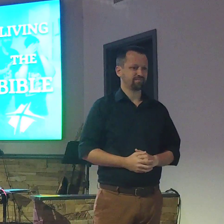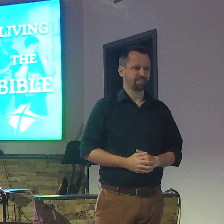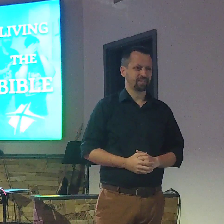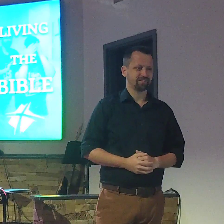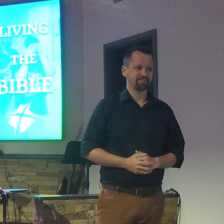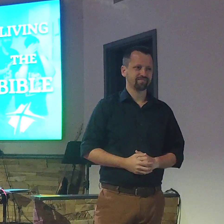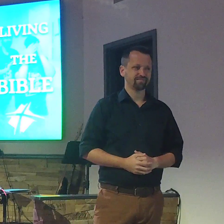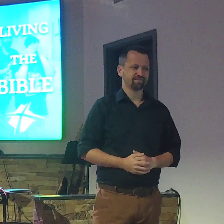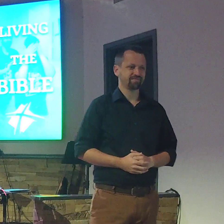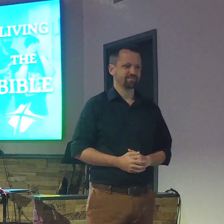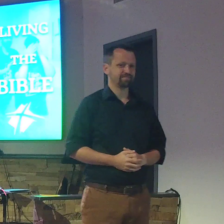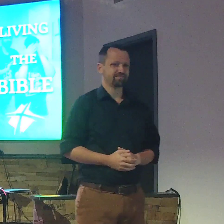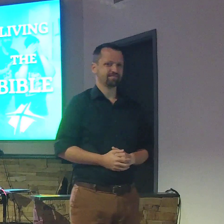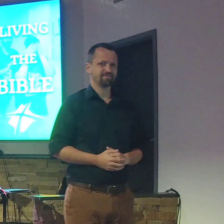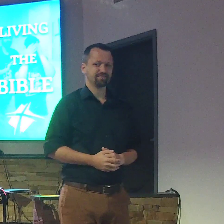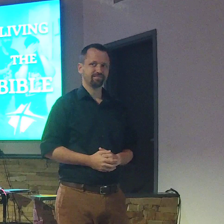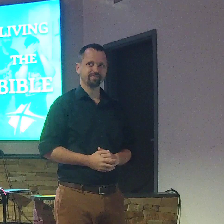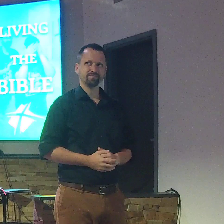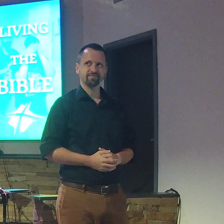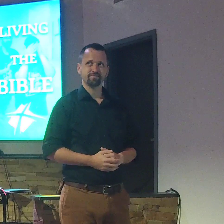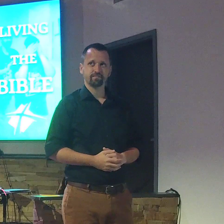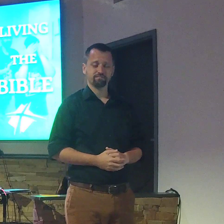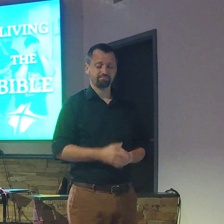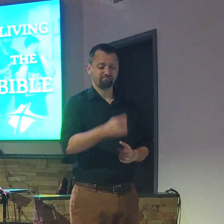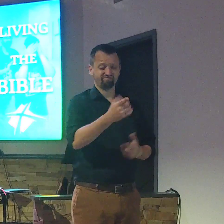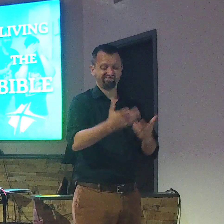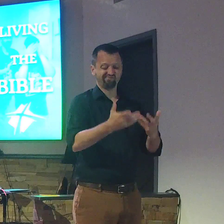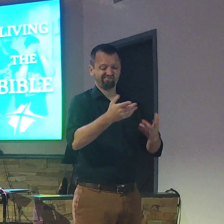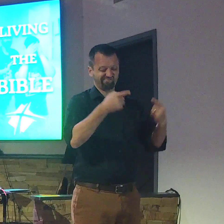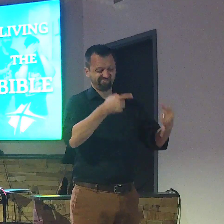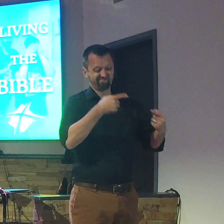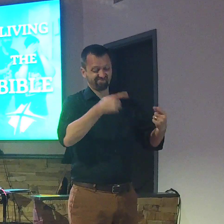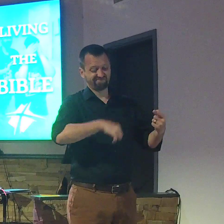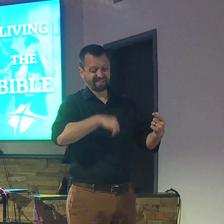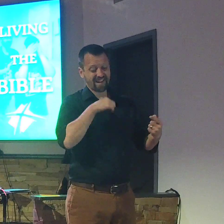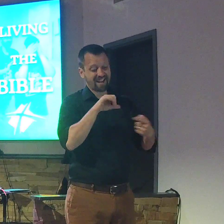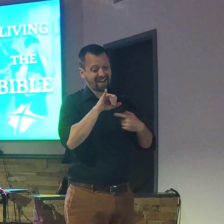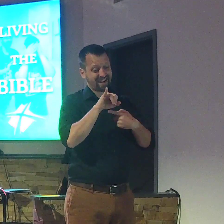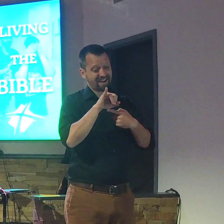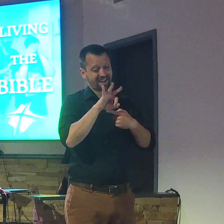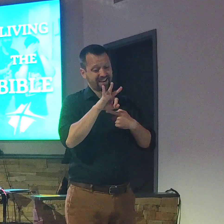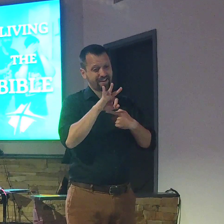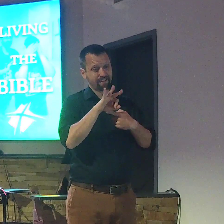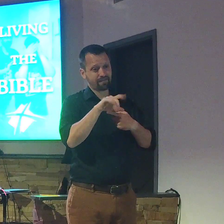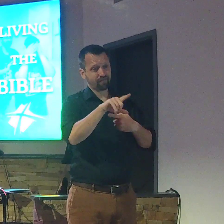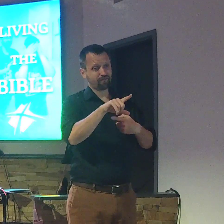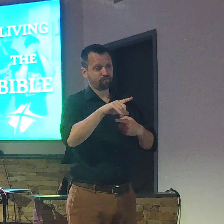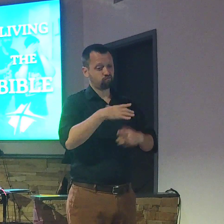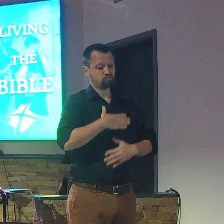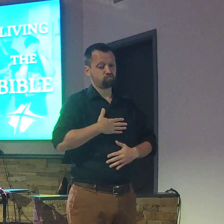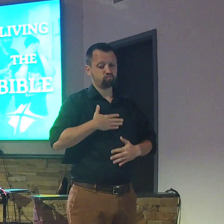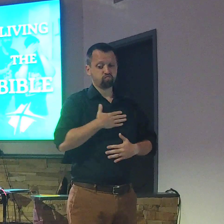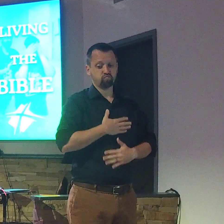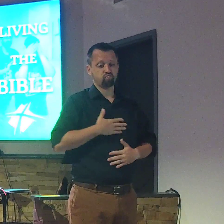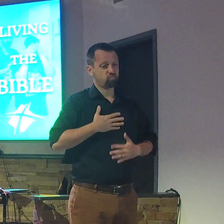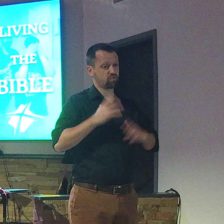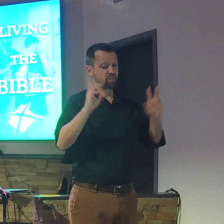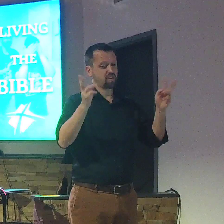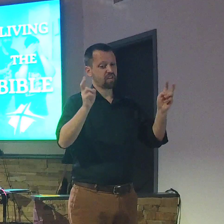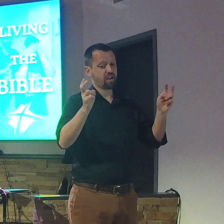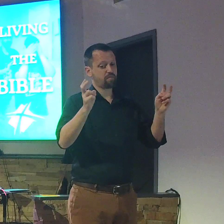Secondly, is this, you might have a problem with pride if you enjoy being the topic of conversation.